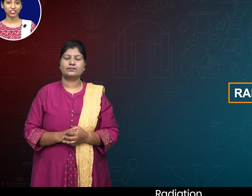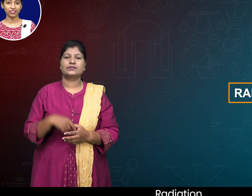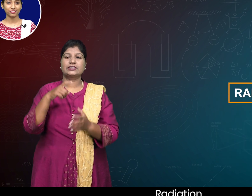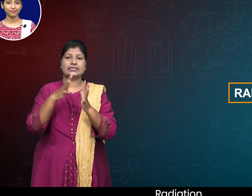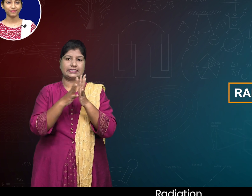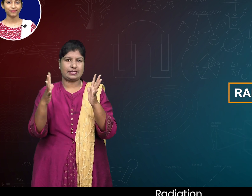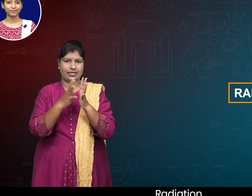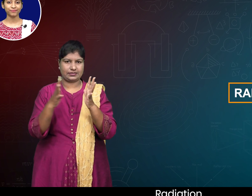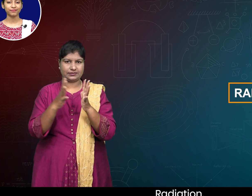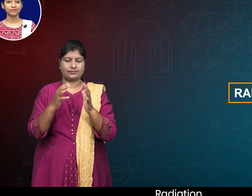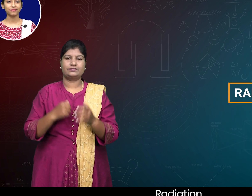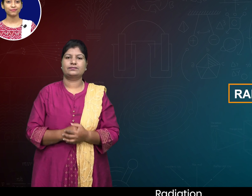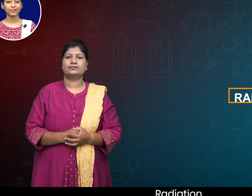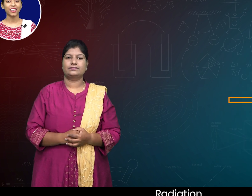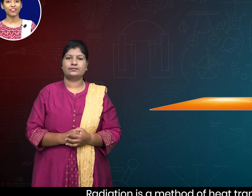Radiation.